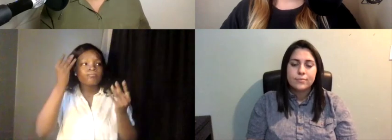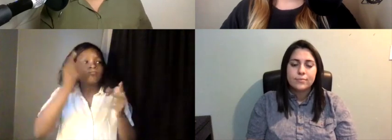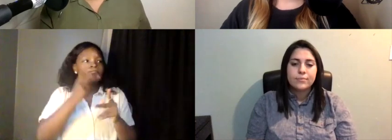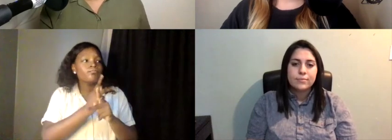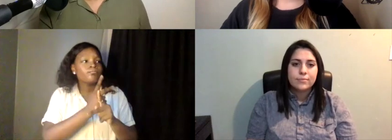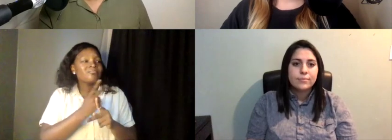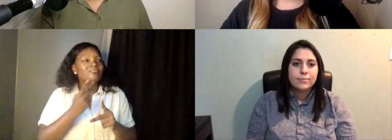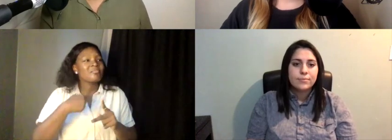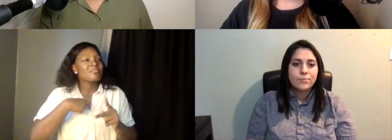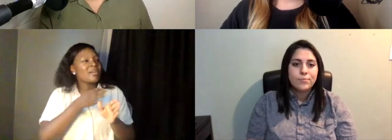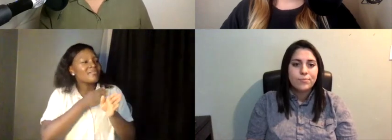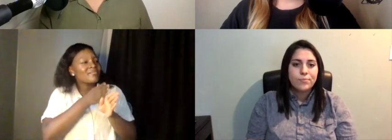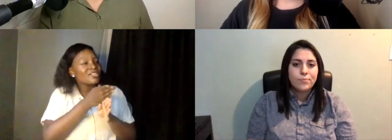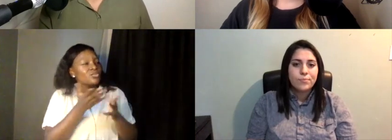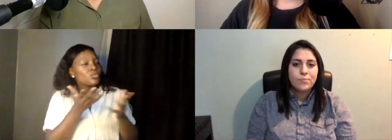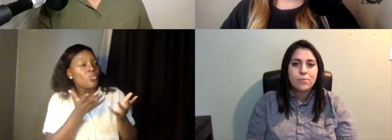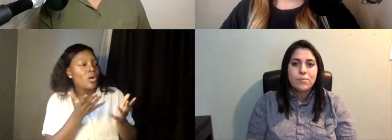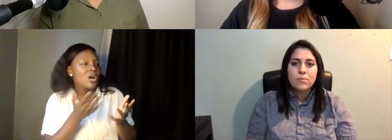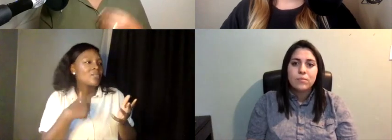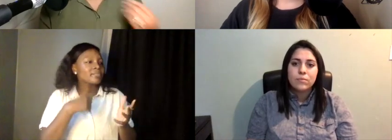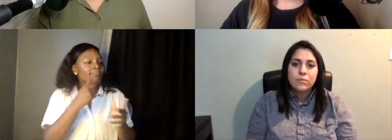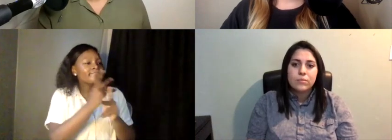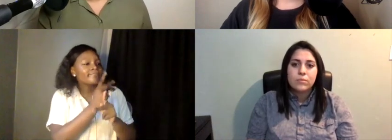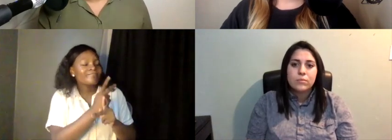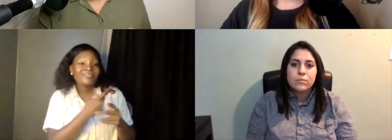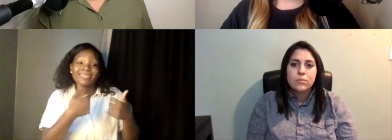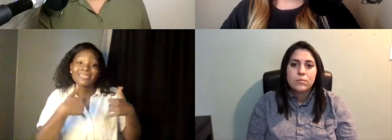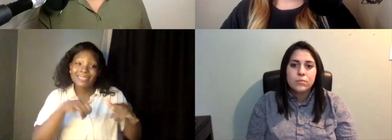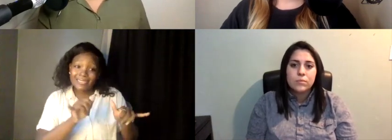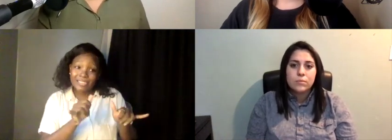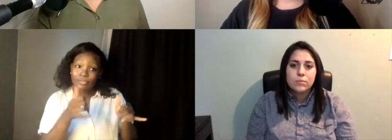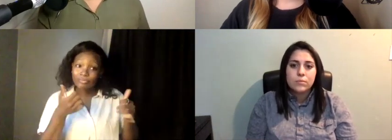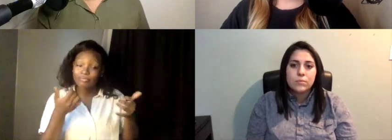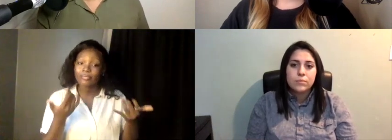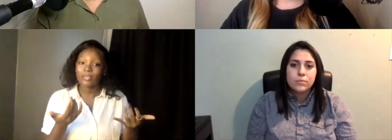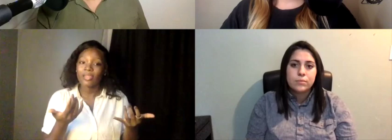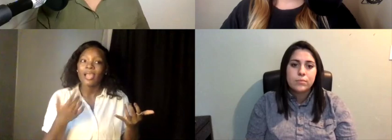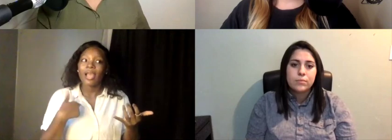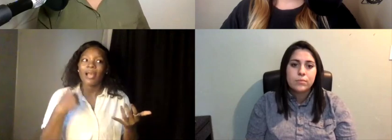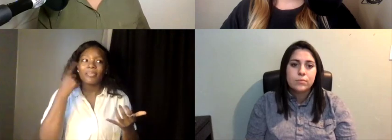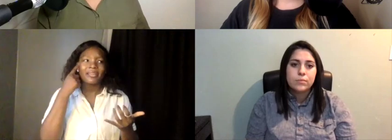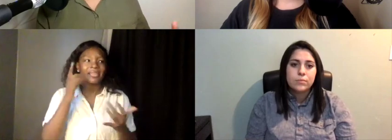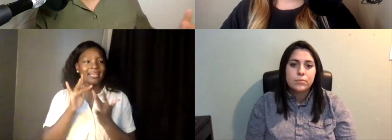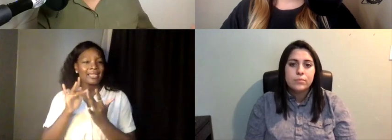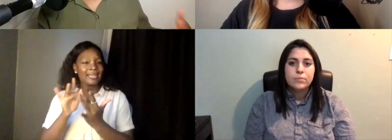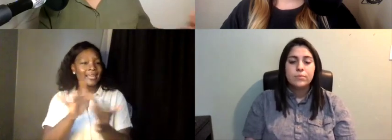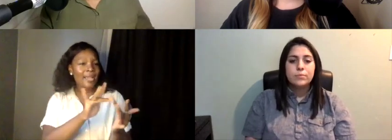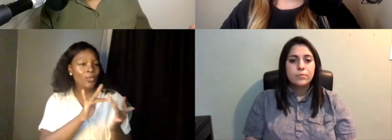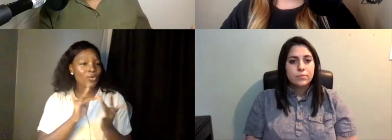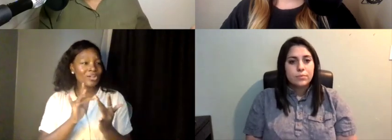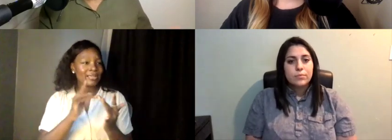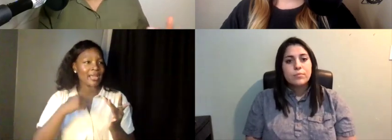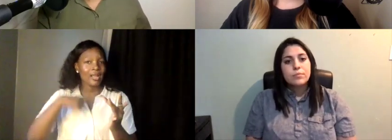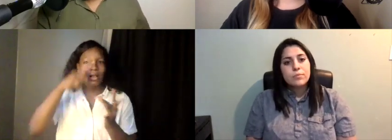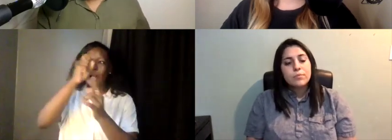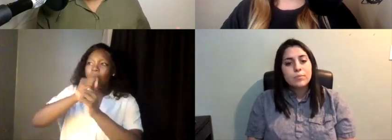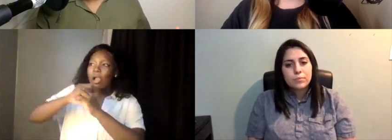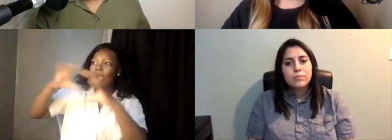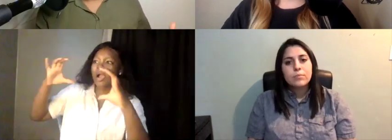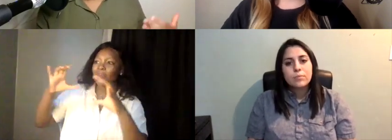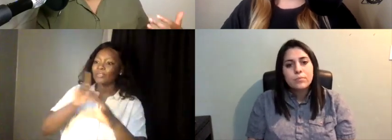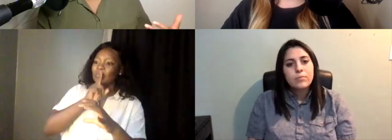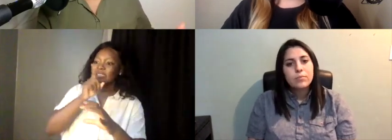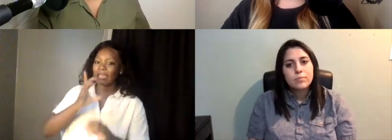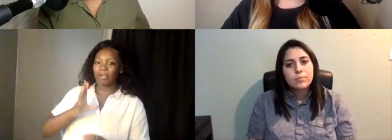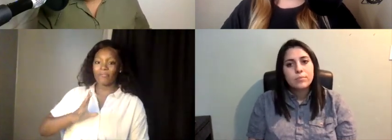when I was within my major and stuff, I always thought about networking as like this kind of really formal situation where